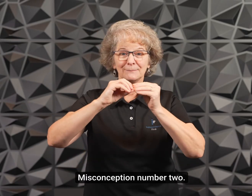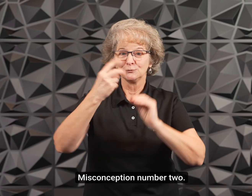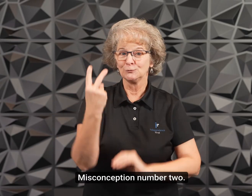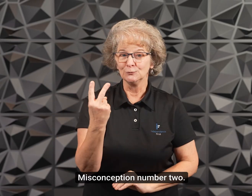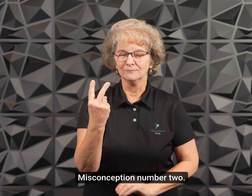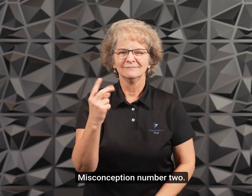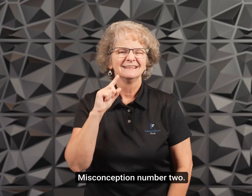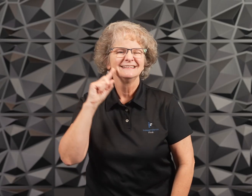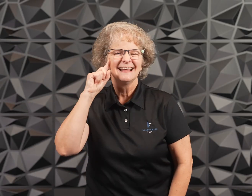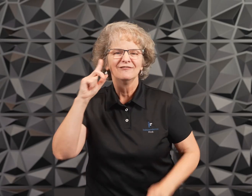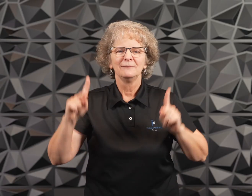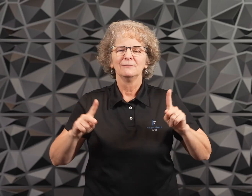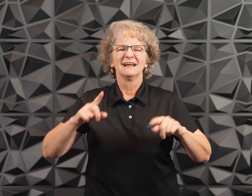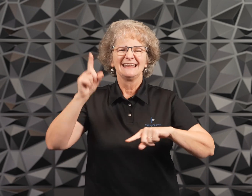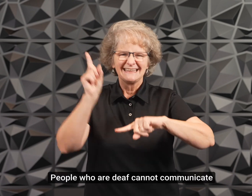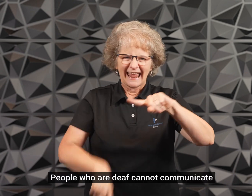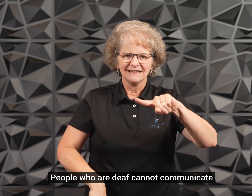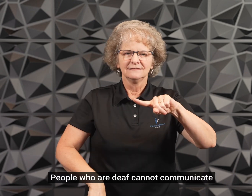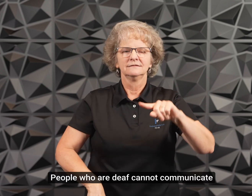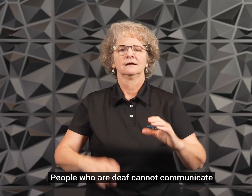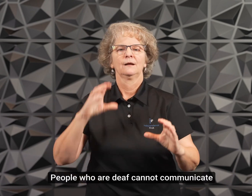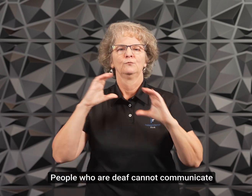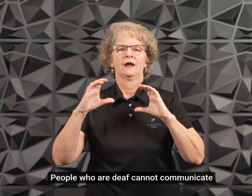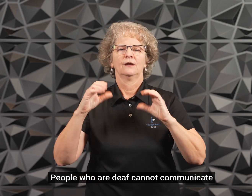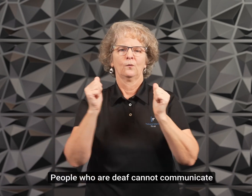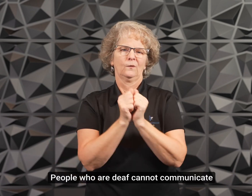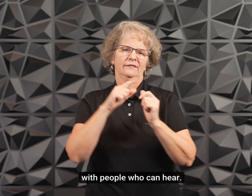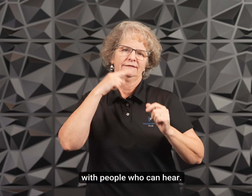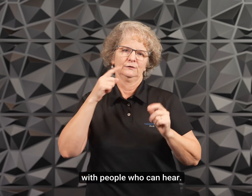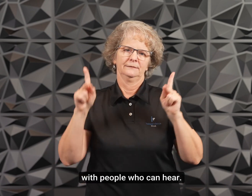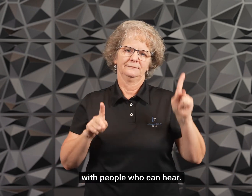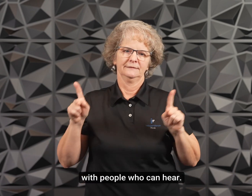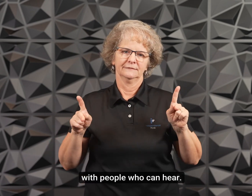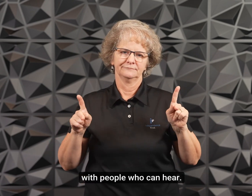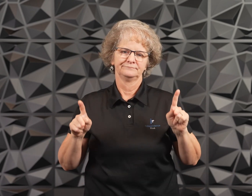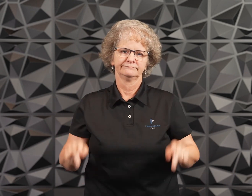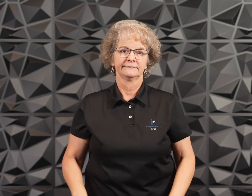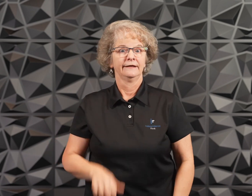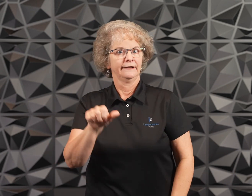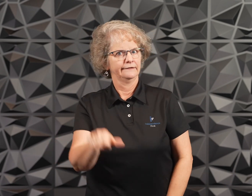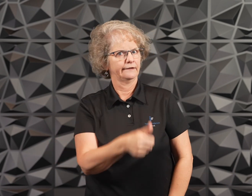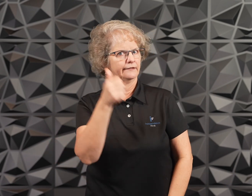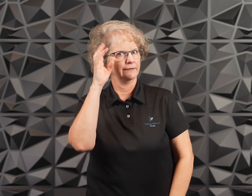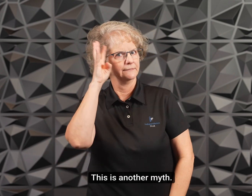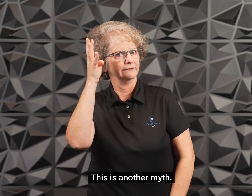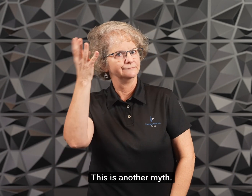Misconception number 2. People who are deaf cannot communicate with people who can hear. This is